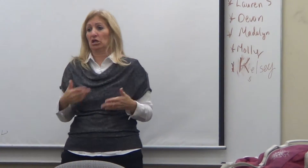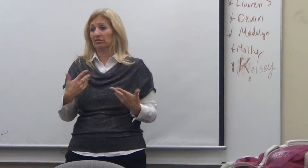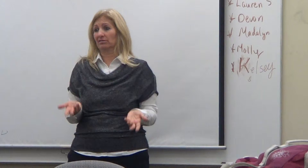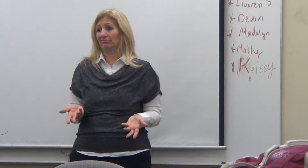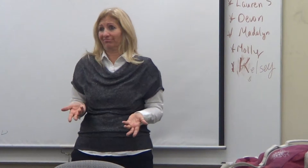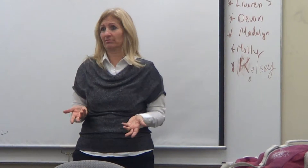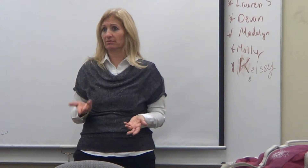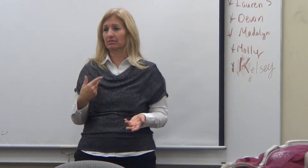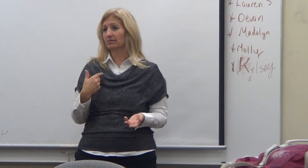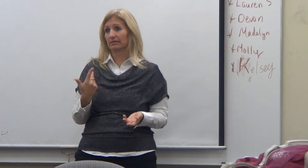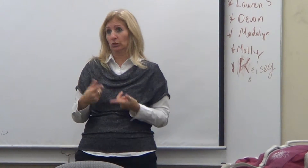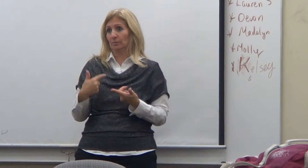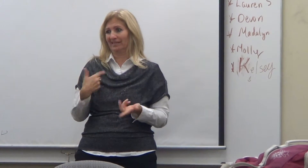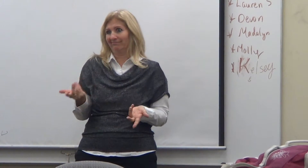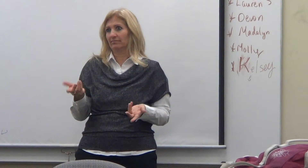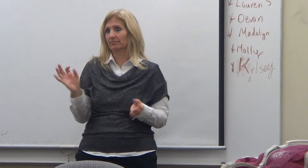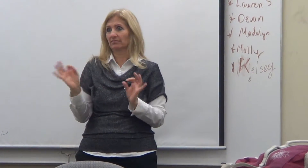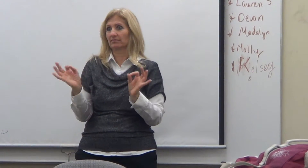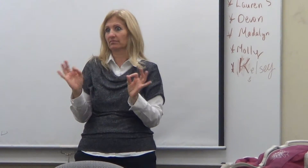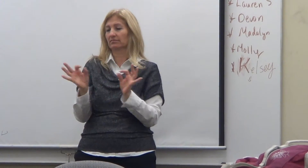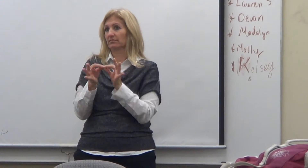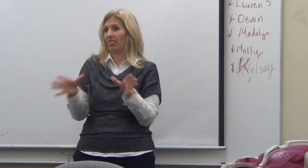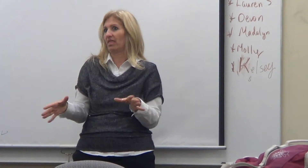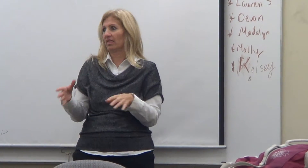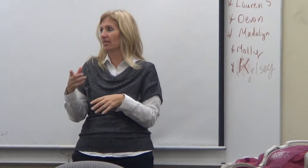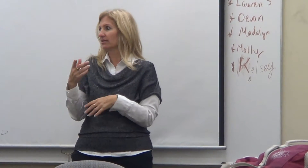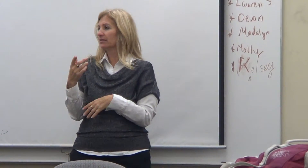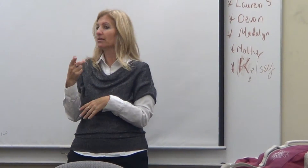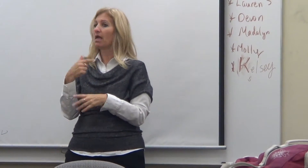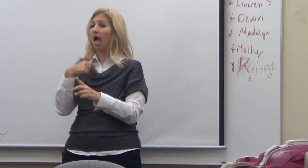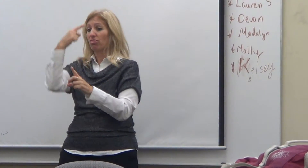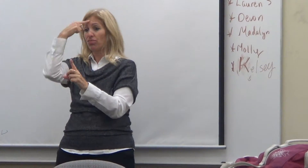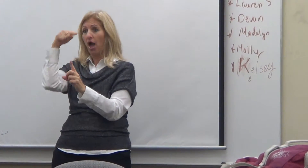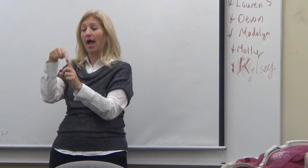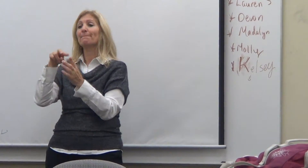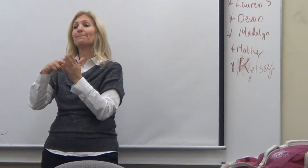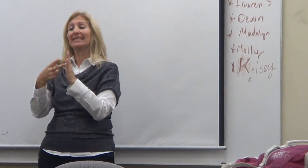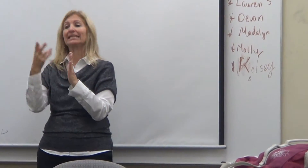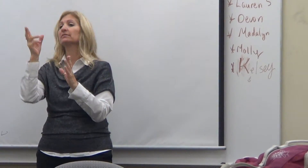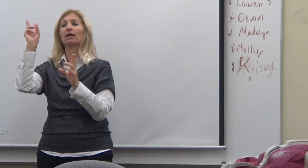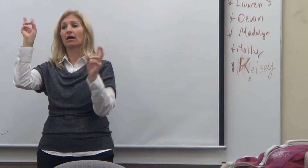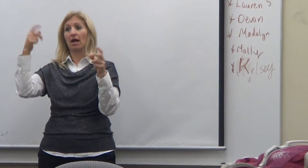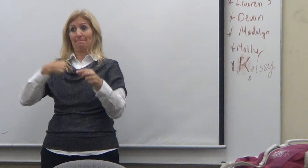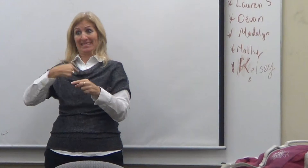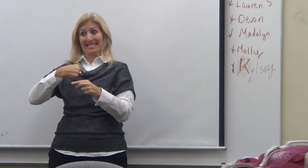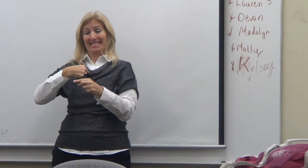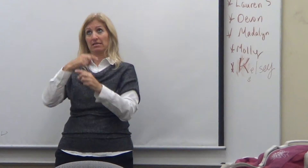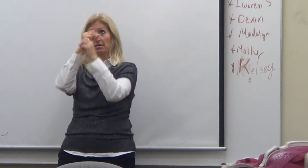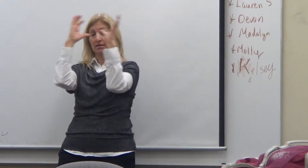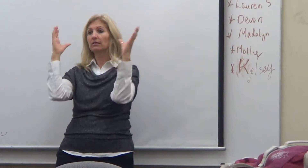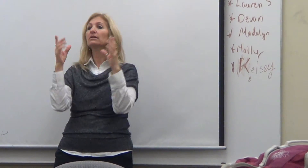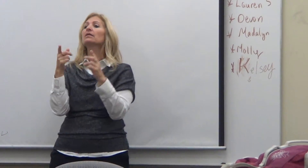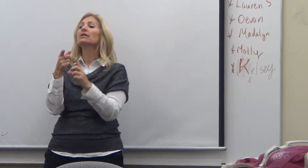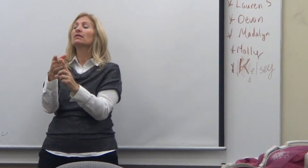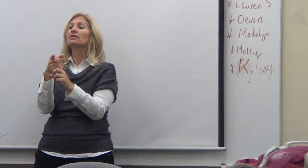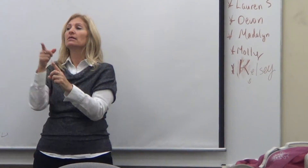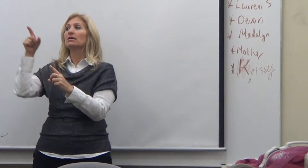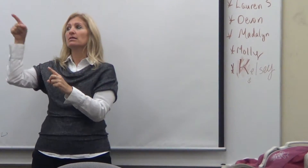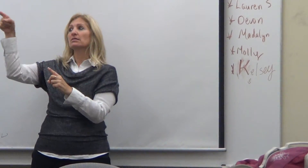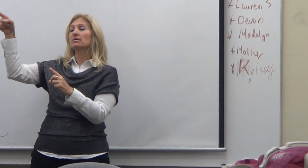I want you guys to think about it because I'm a deaf person. To me, that's garbled English. It has no meaning. I